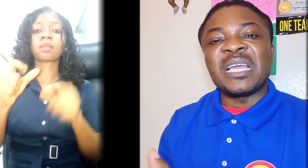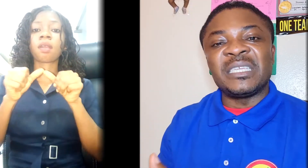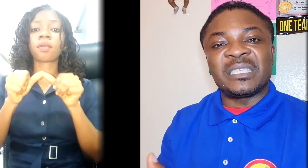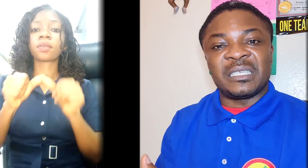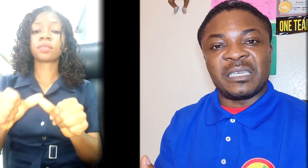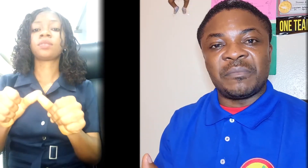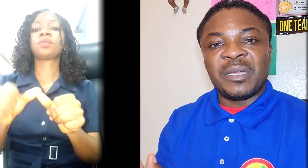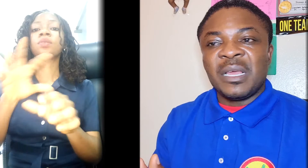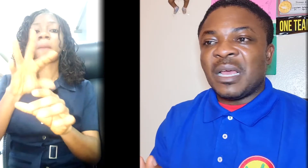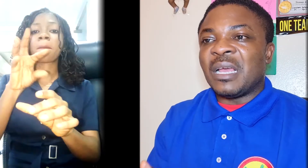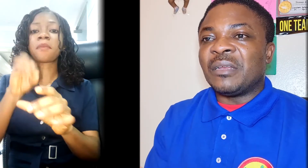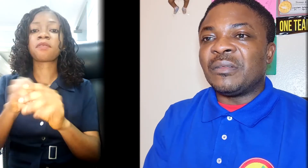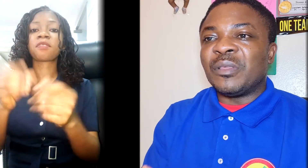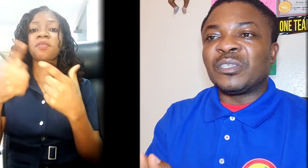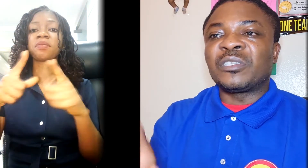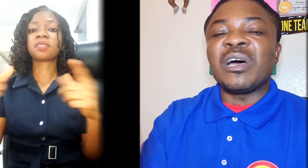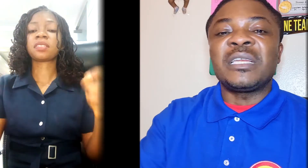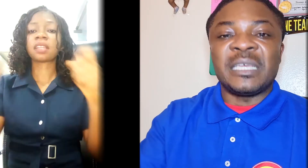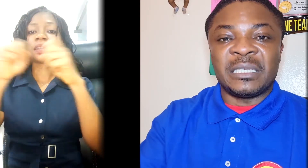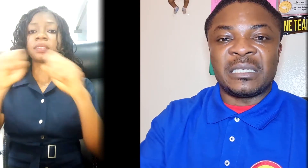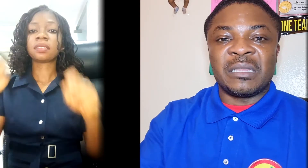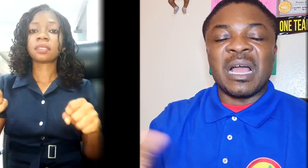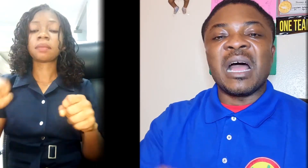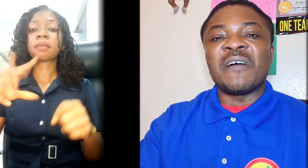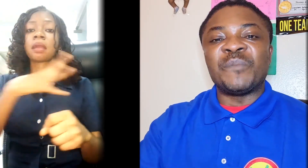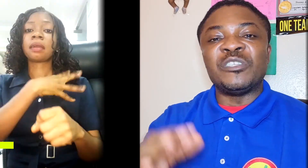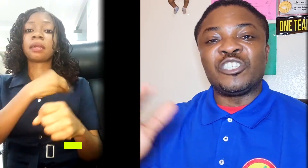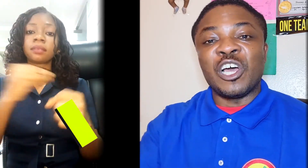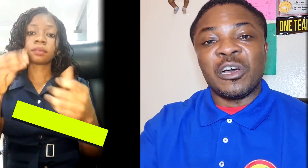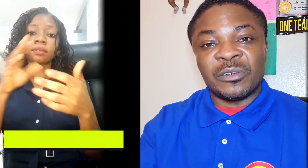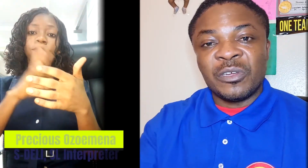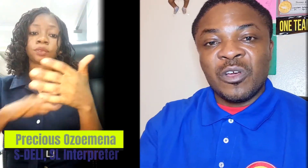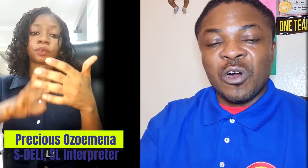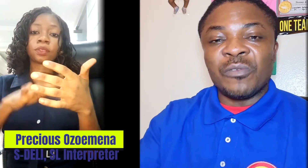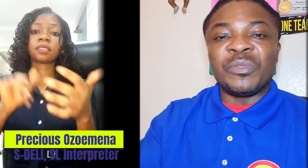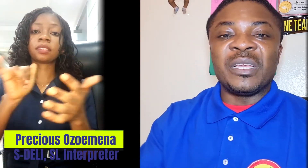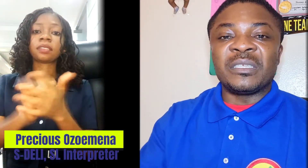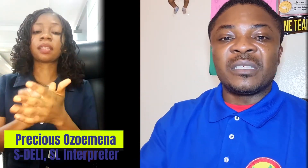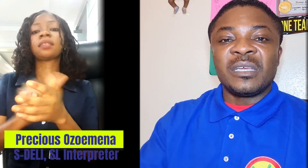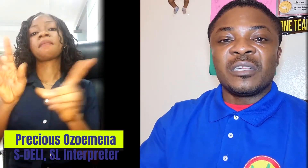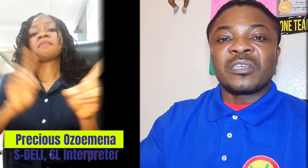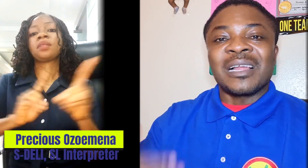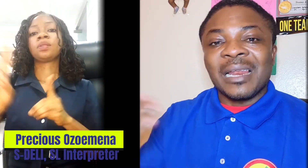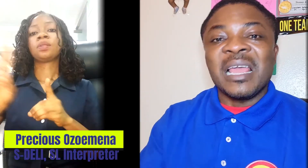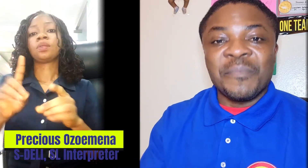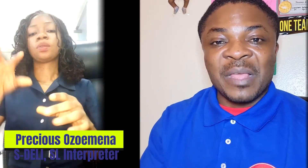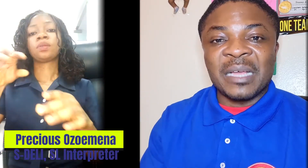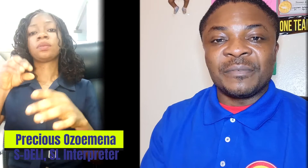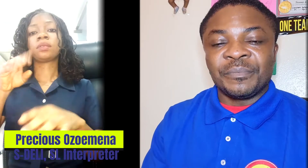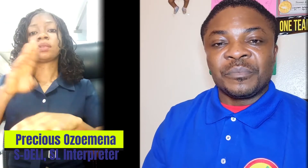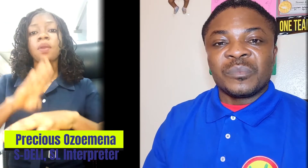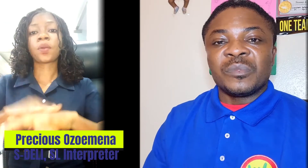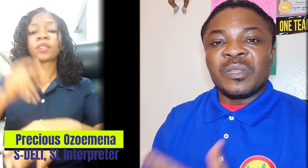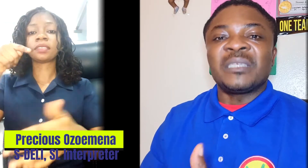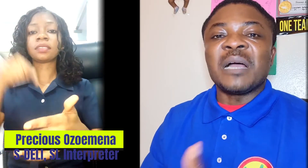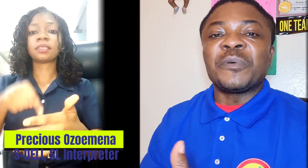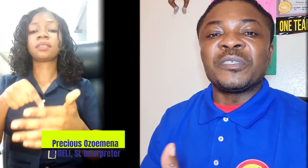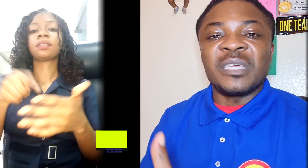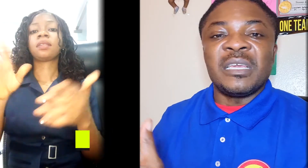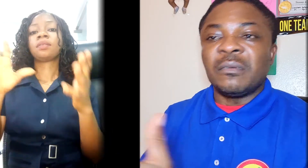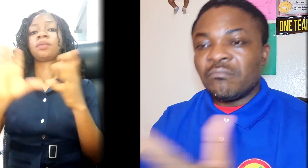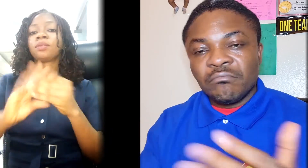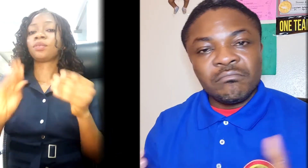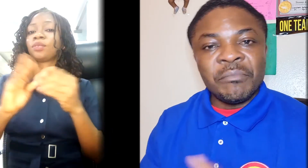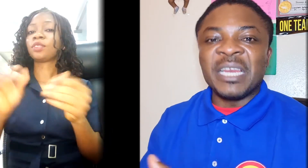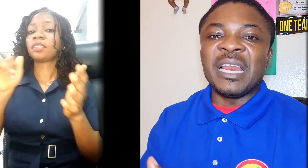the signing system. And the studies that have been done on this claim that this